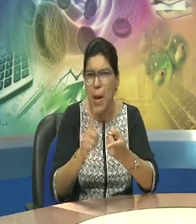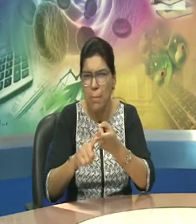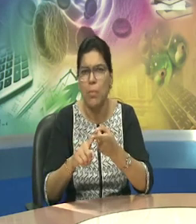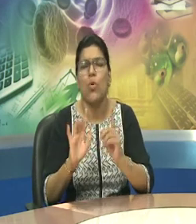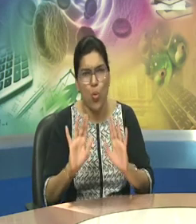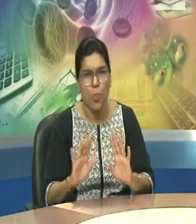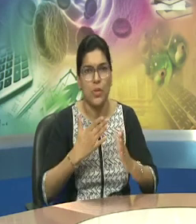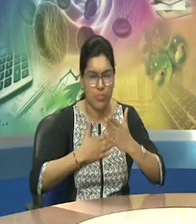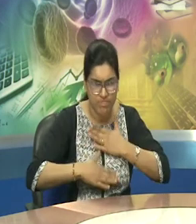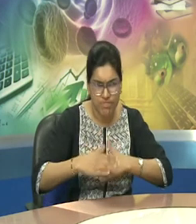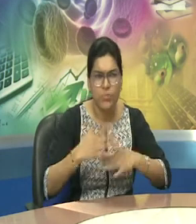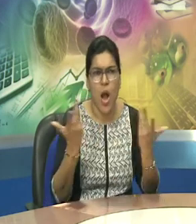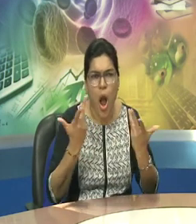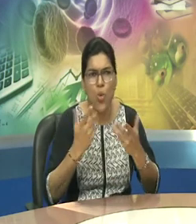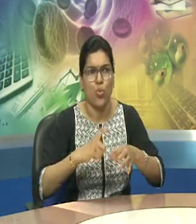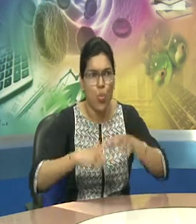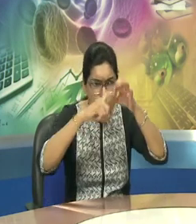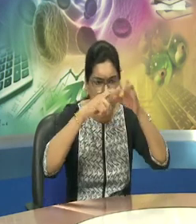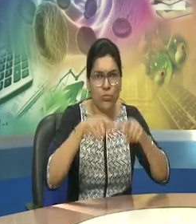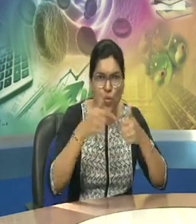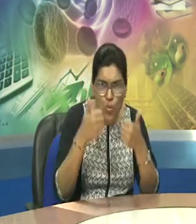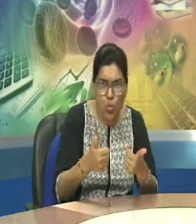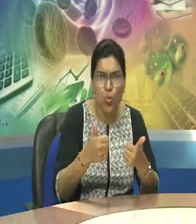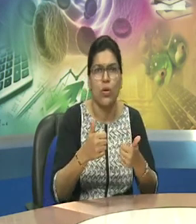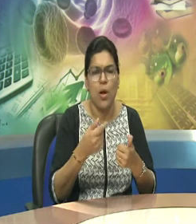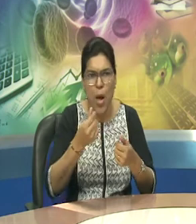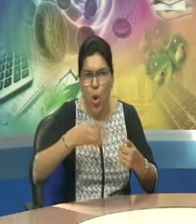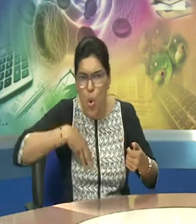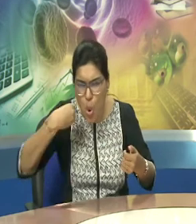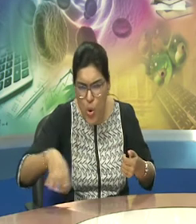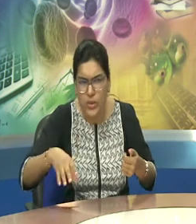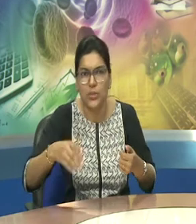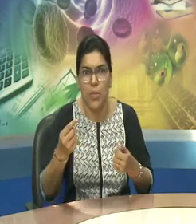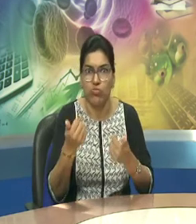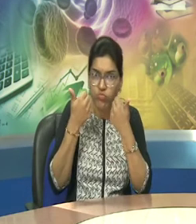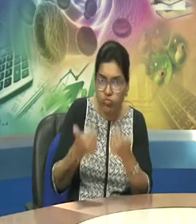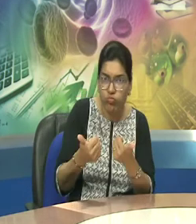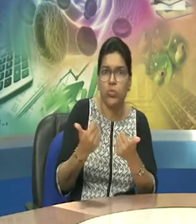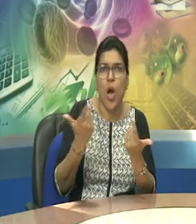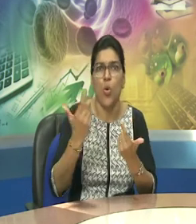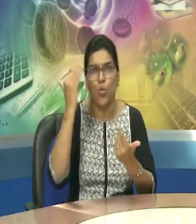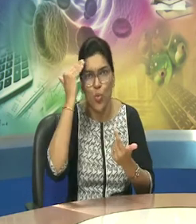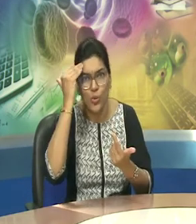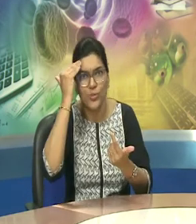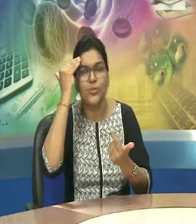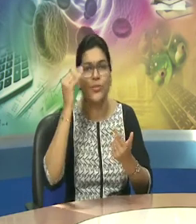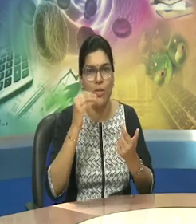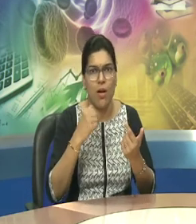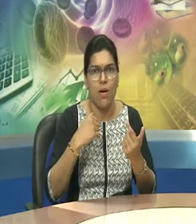assess the market feasibility of the proposed product or service. He anticipates